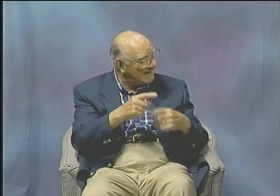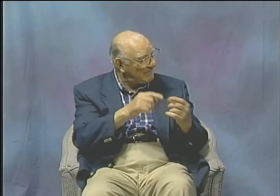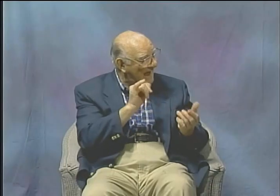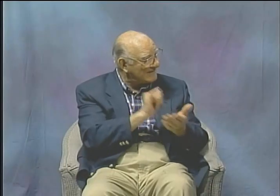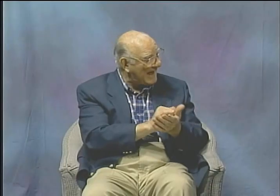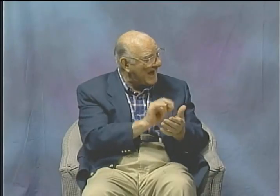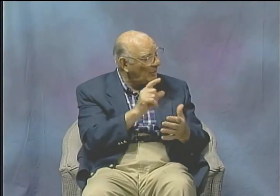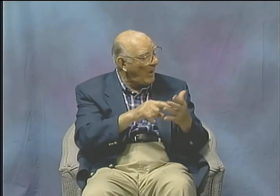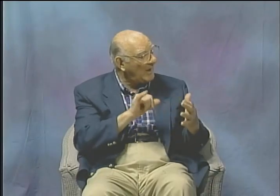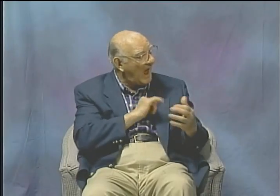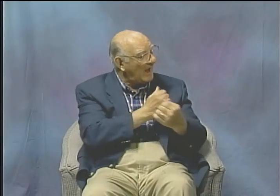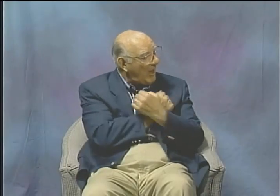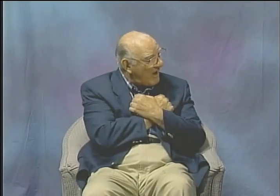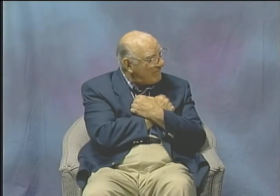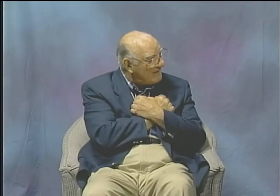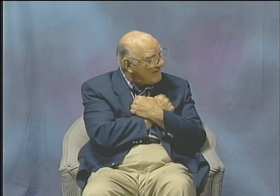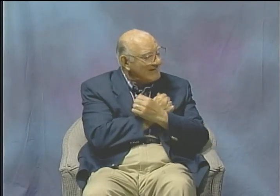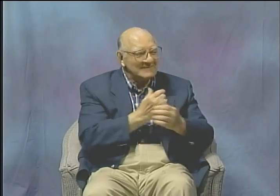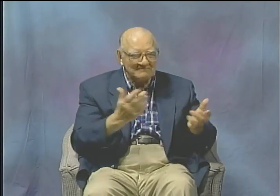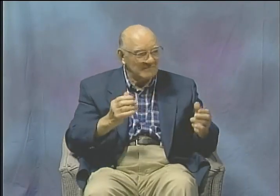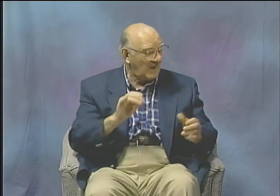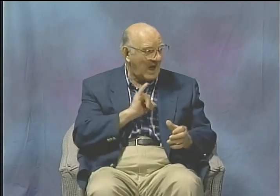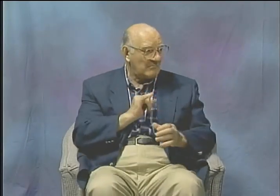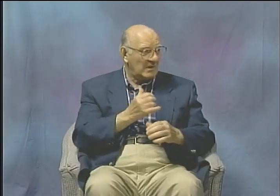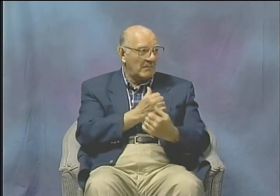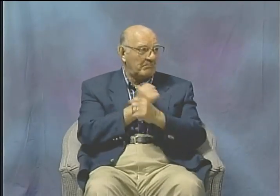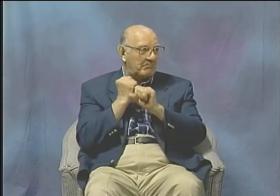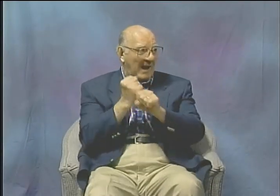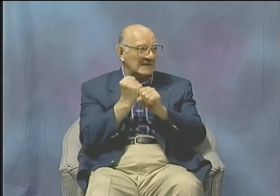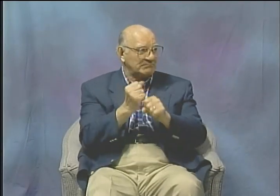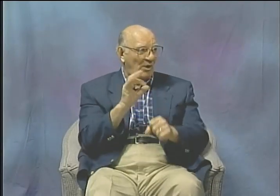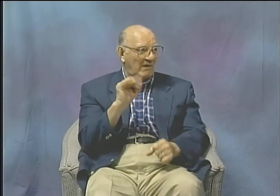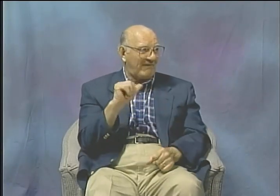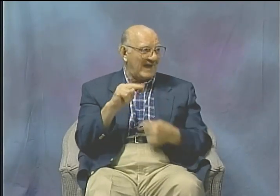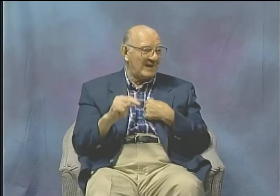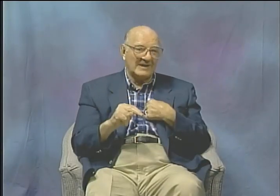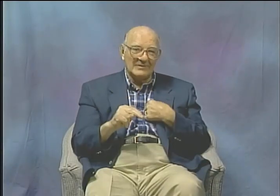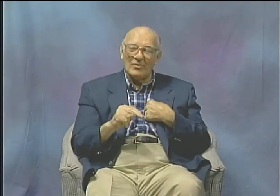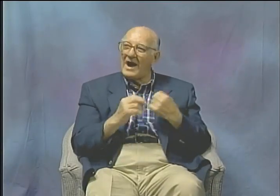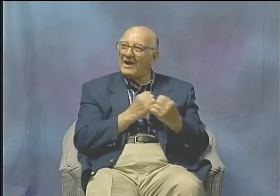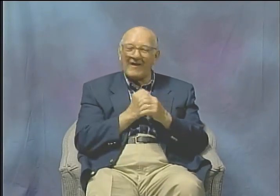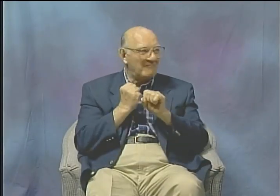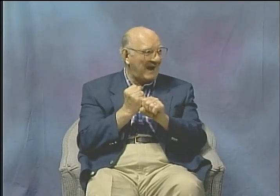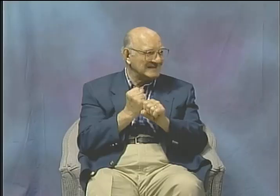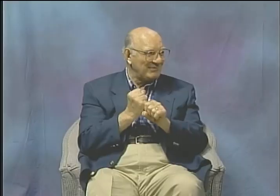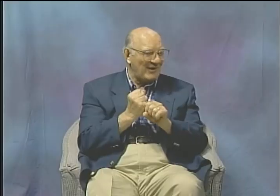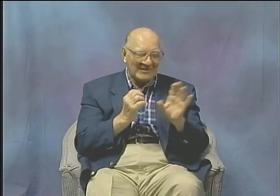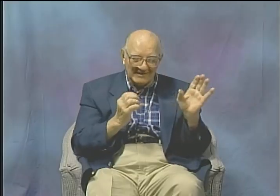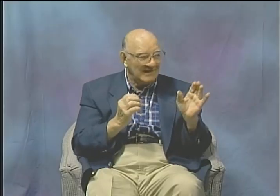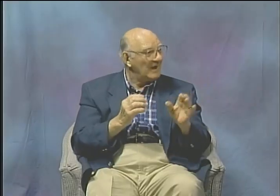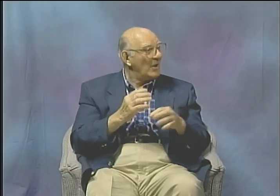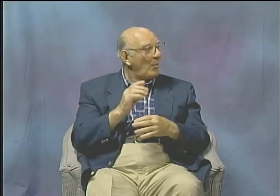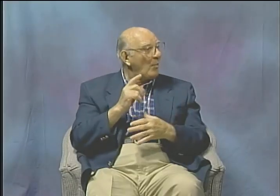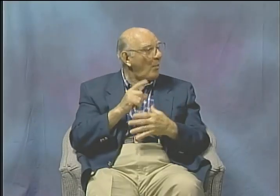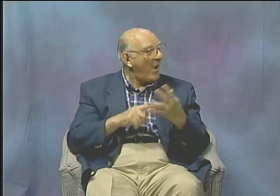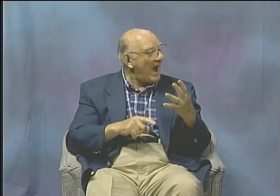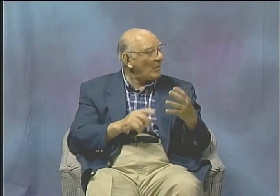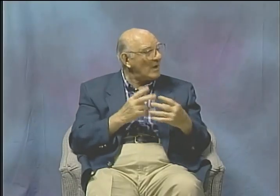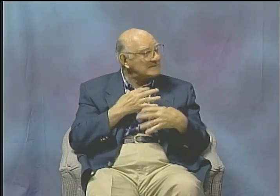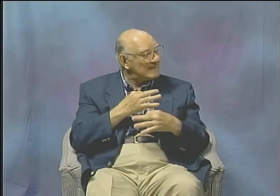about that, what I love, I'm a baseball fan. Oh, I love baseball. What was